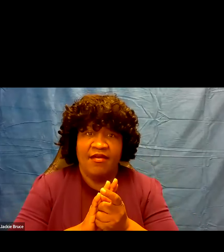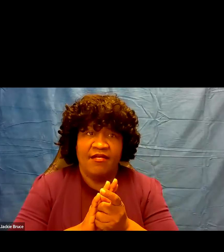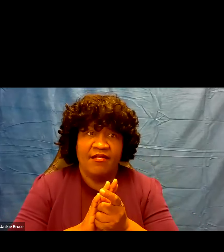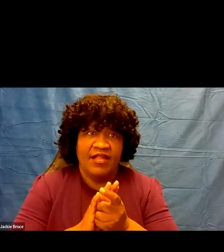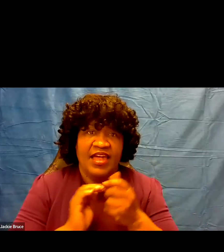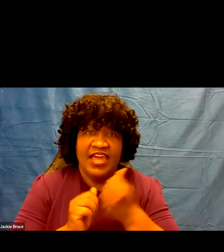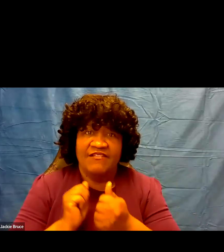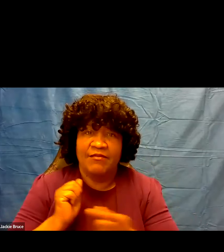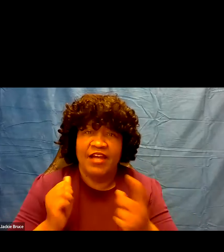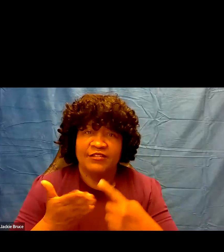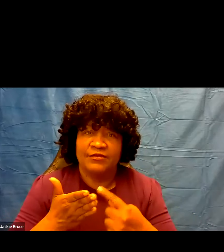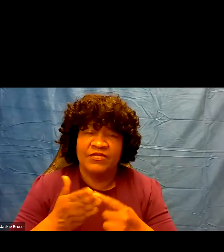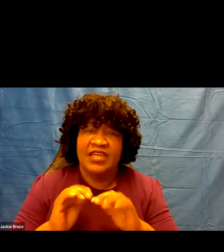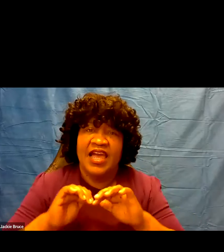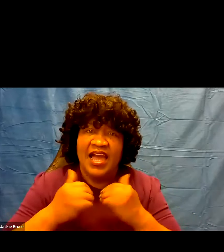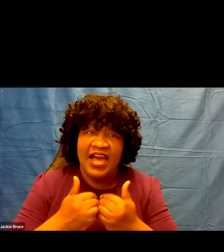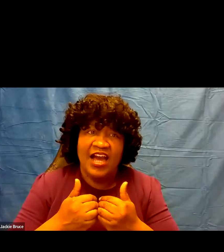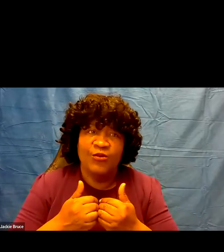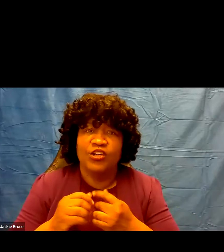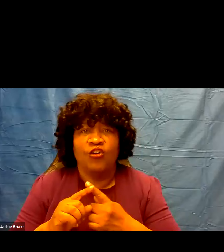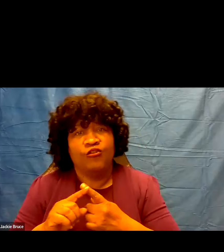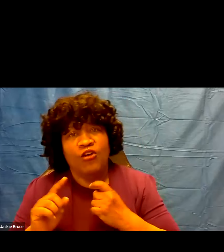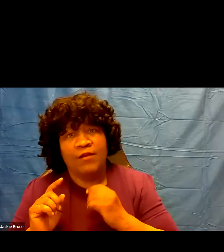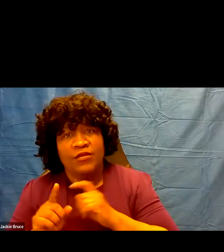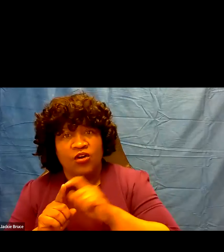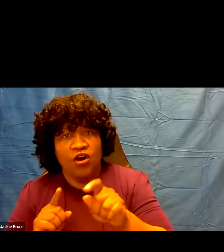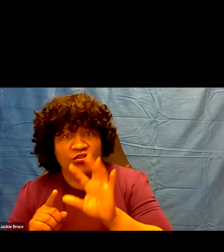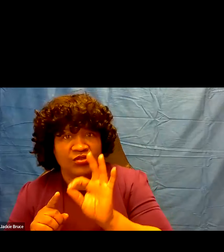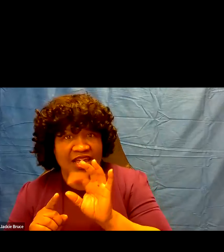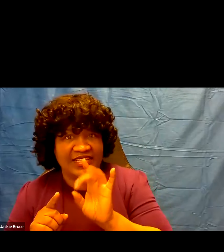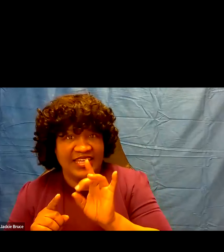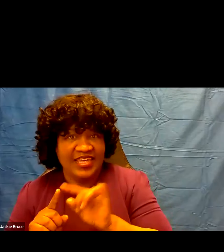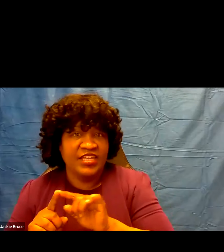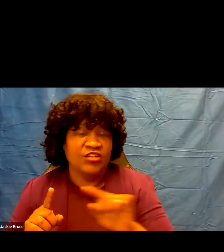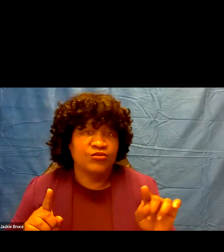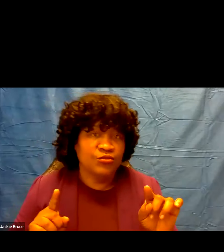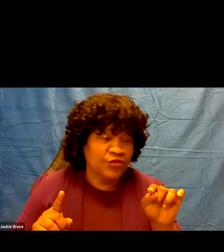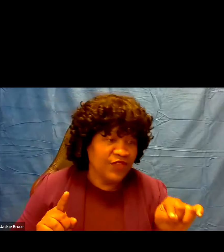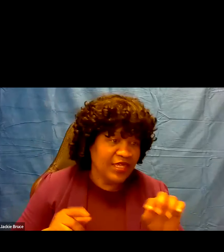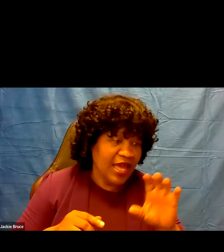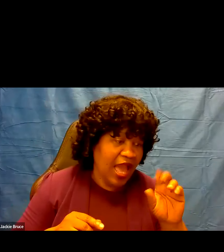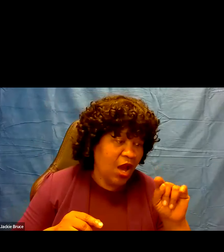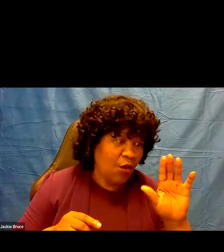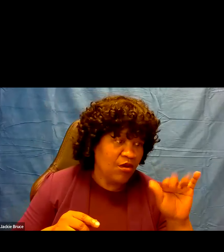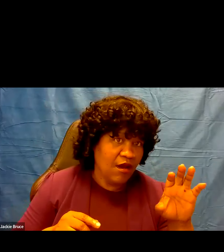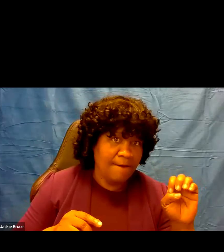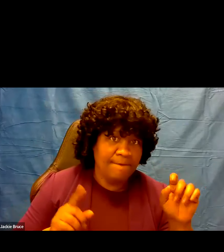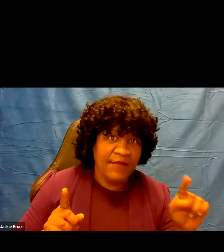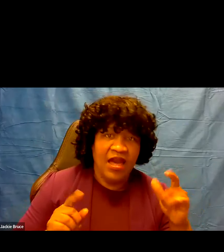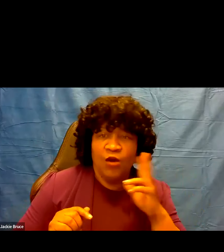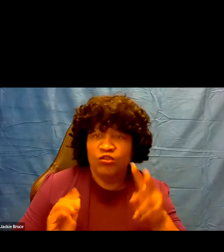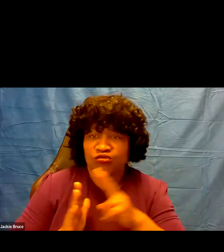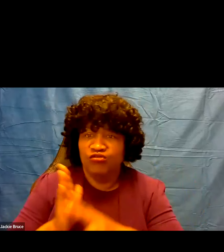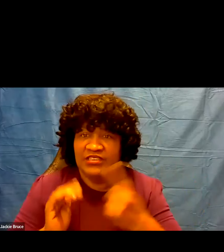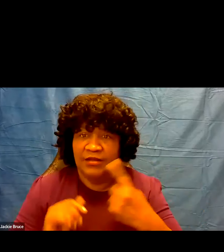bigger question about how we go from that call to 988 to the outcome we're desiring. And I'm going to go into the chat because